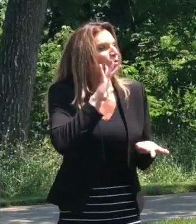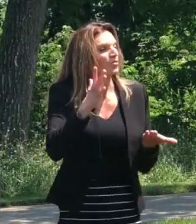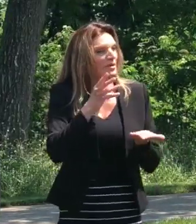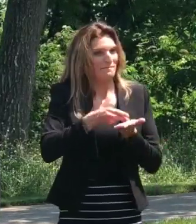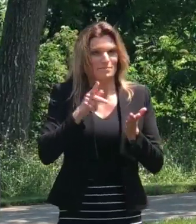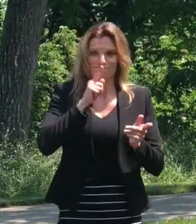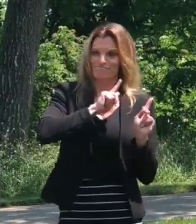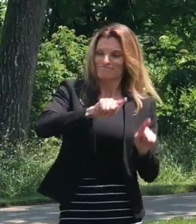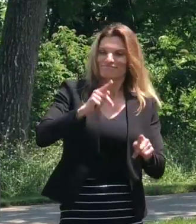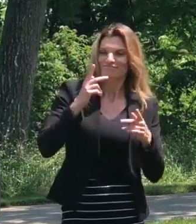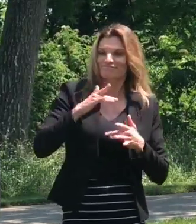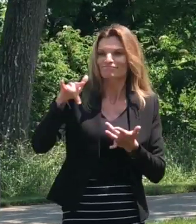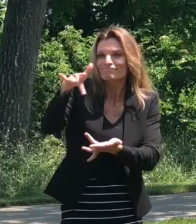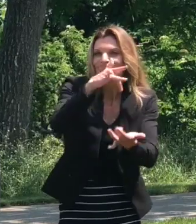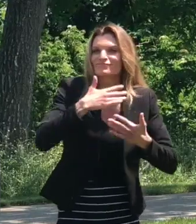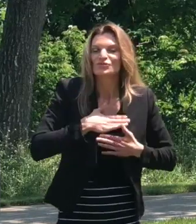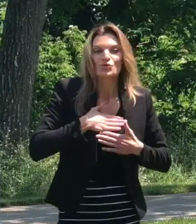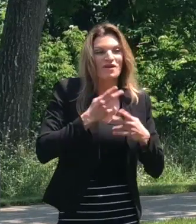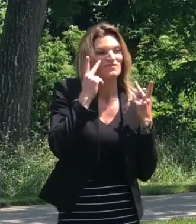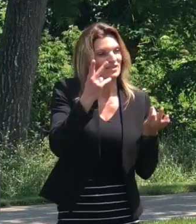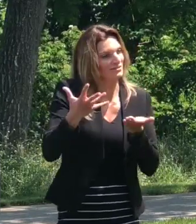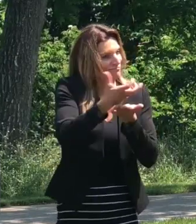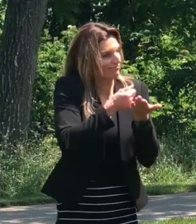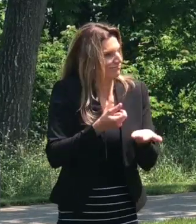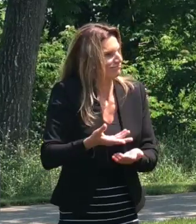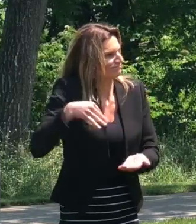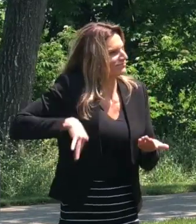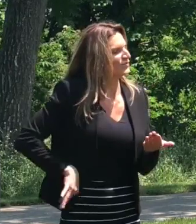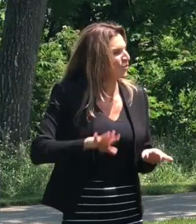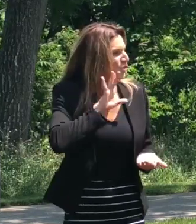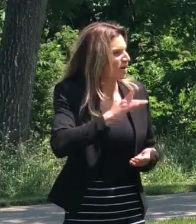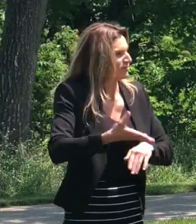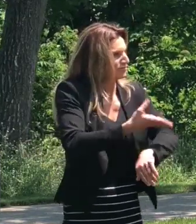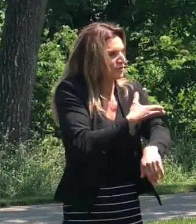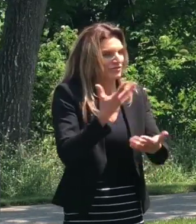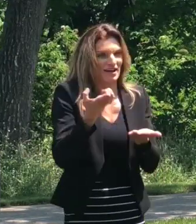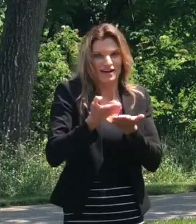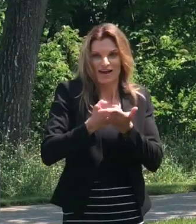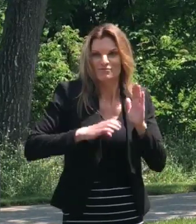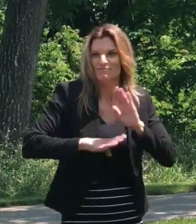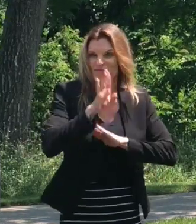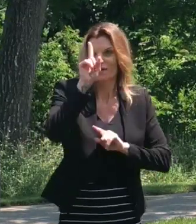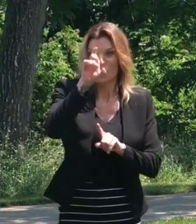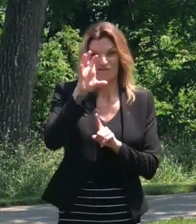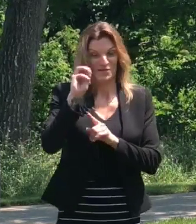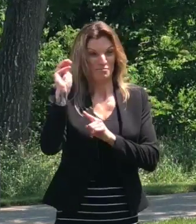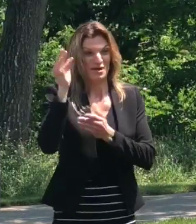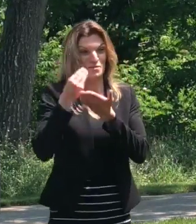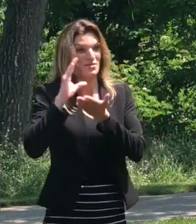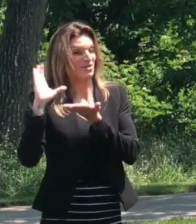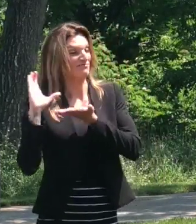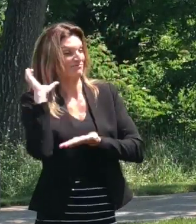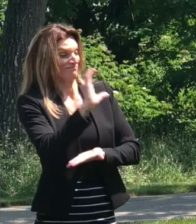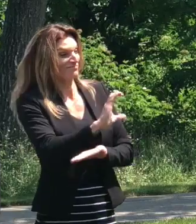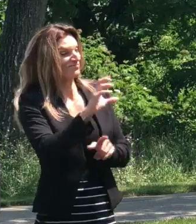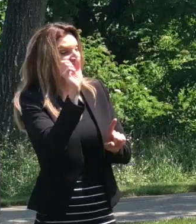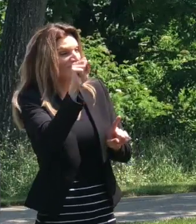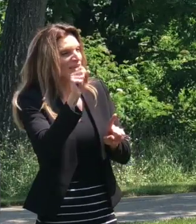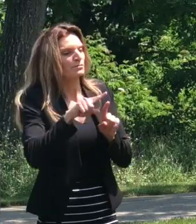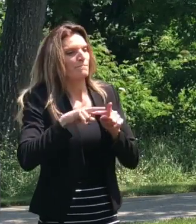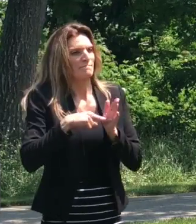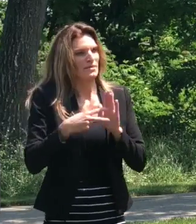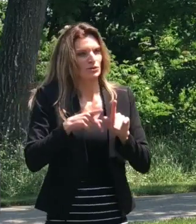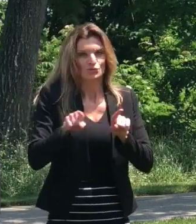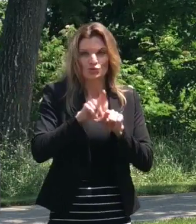but for all of those who travel to Ottawa County. And the $150 million that I'm proposing would be on top of the